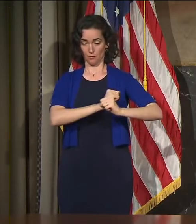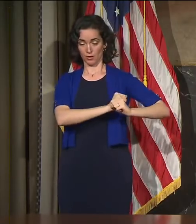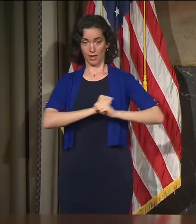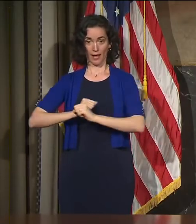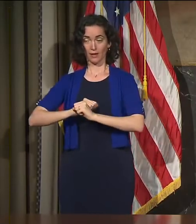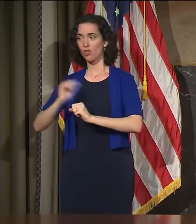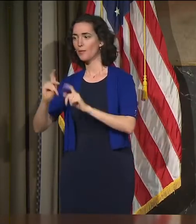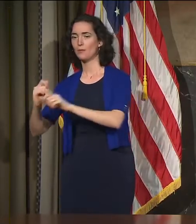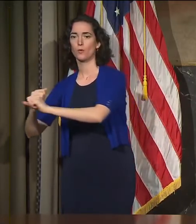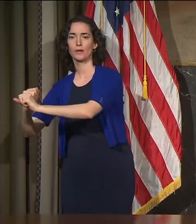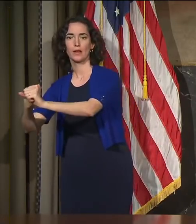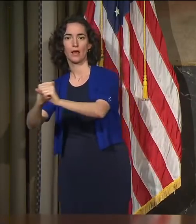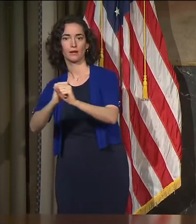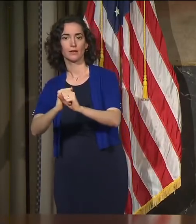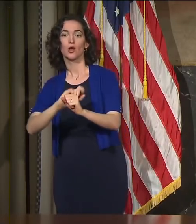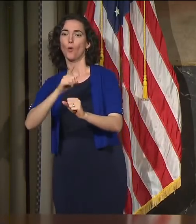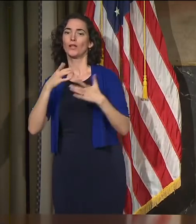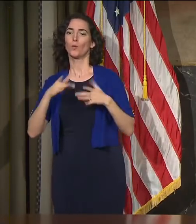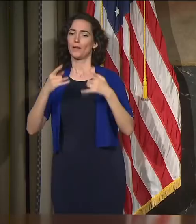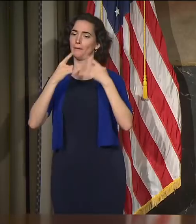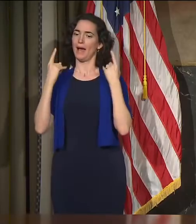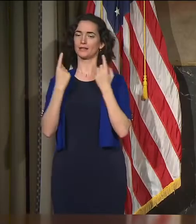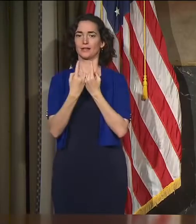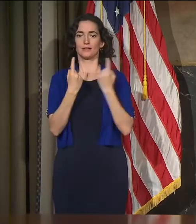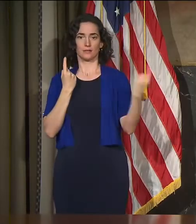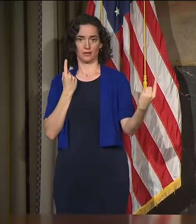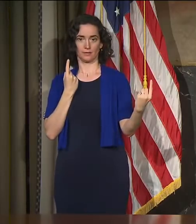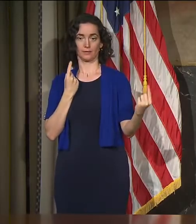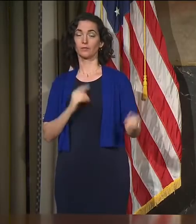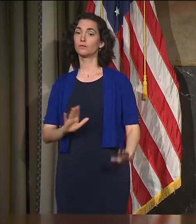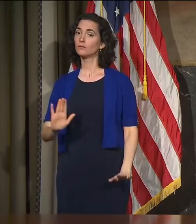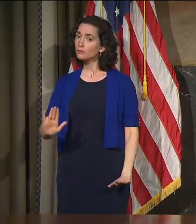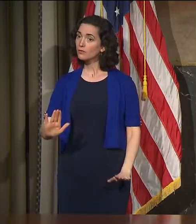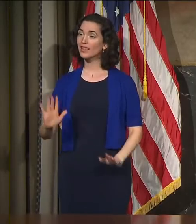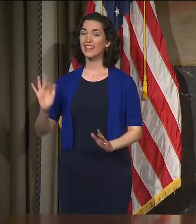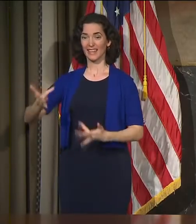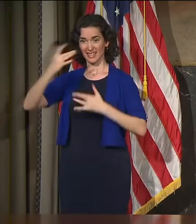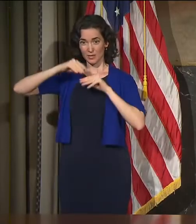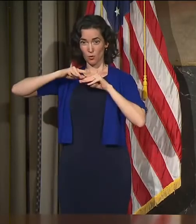you. Now, there continues to be some curveballs